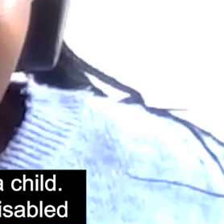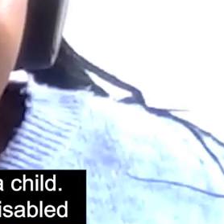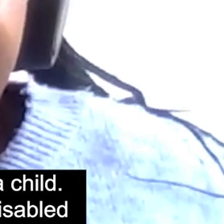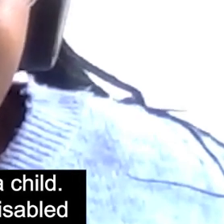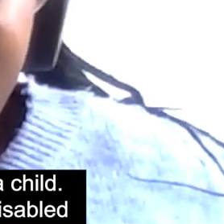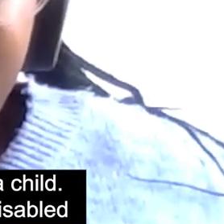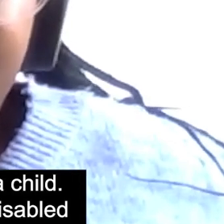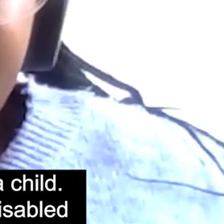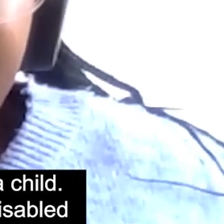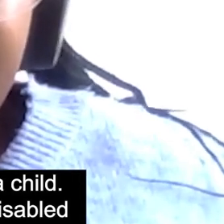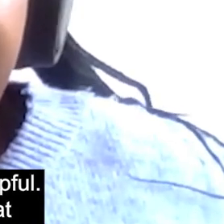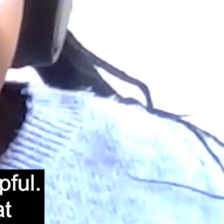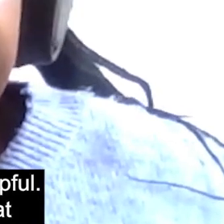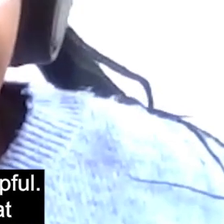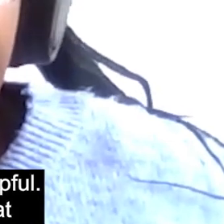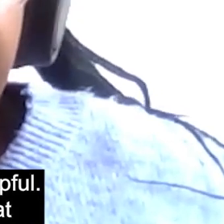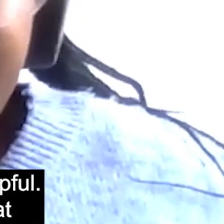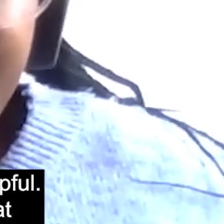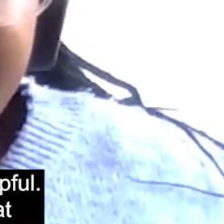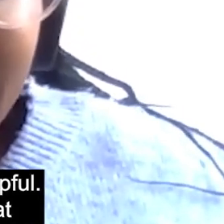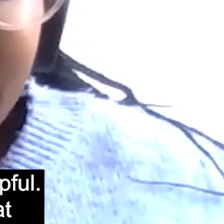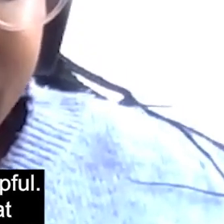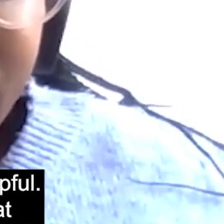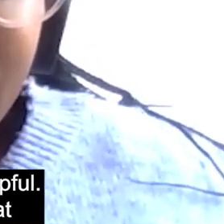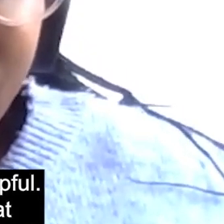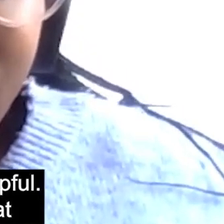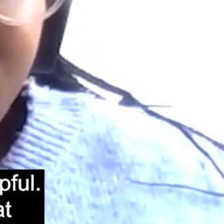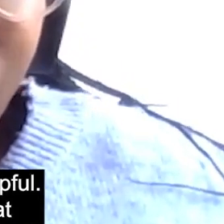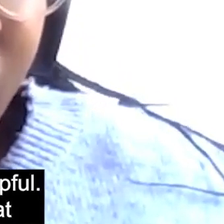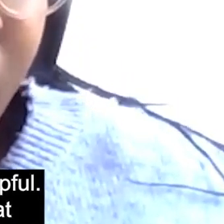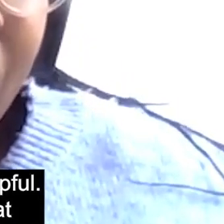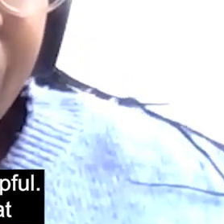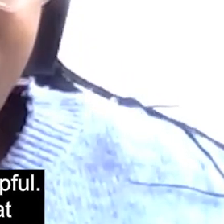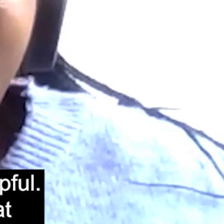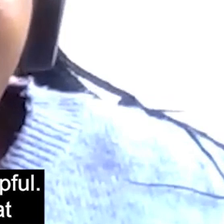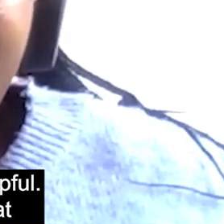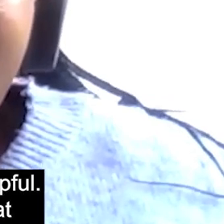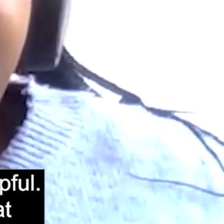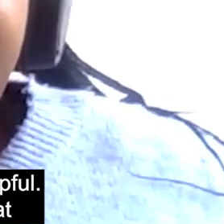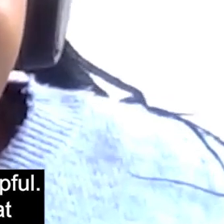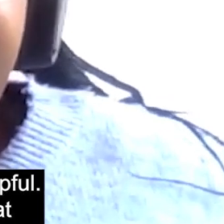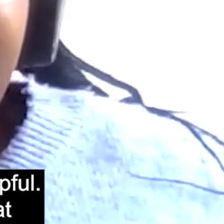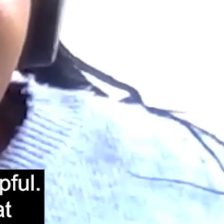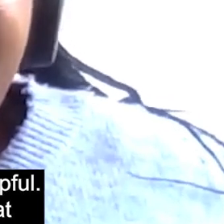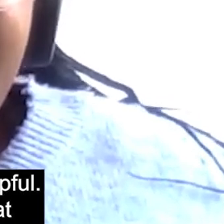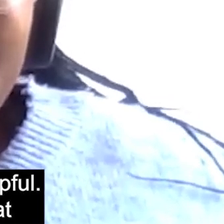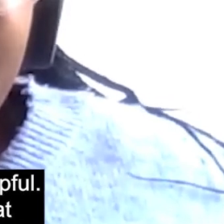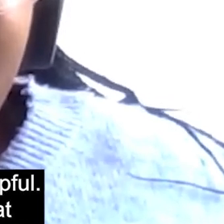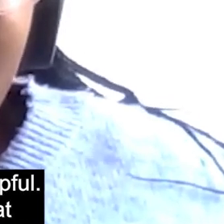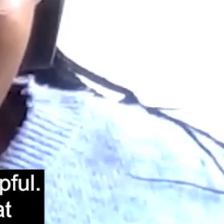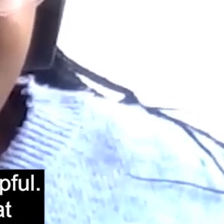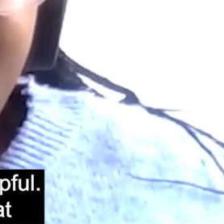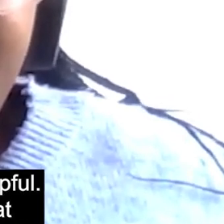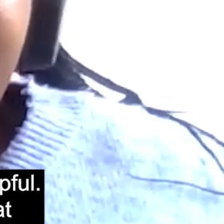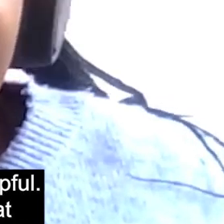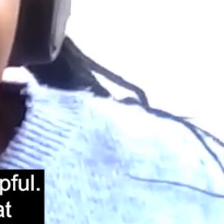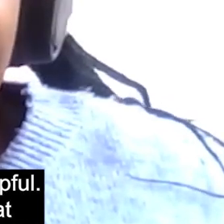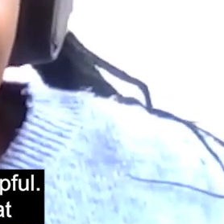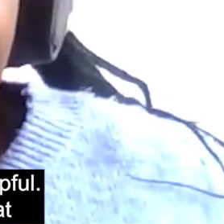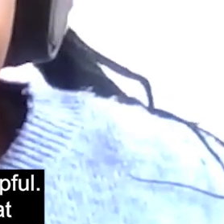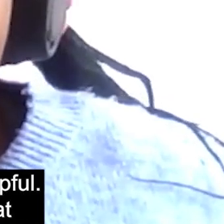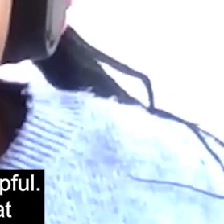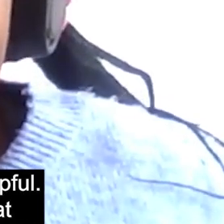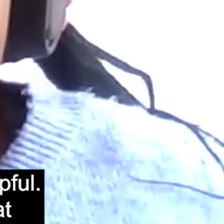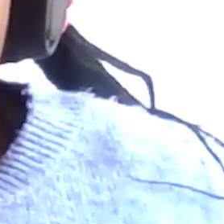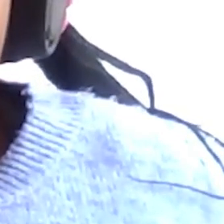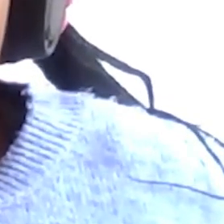like Alfie's Disabled Black Lives Matter group has been so helpful. I've been able to meet other